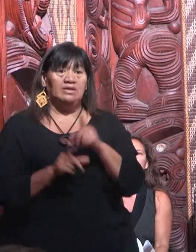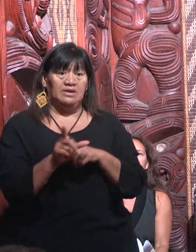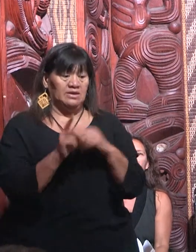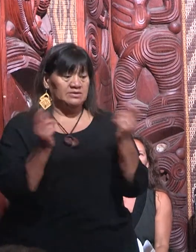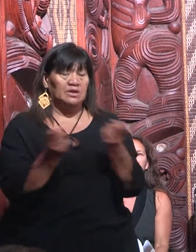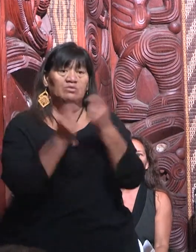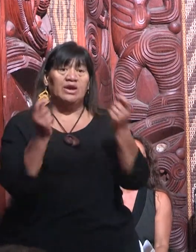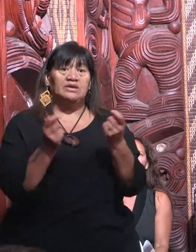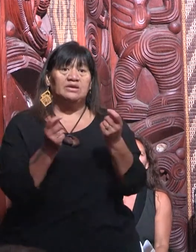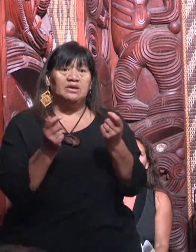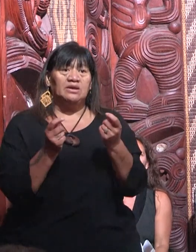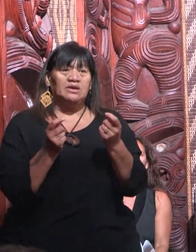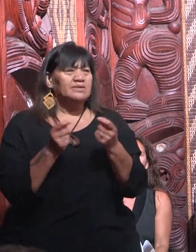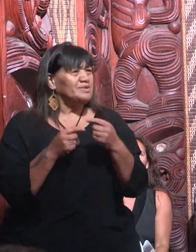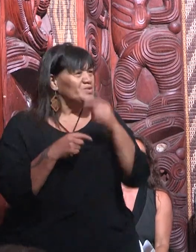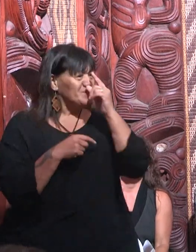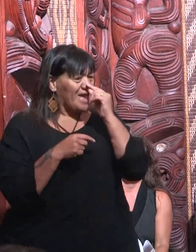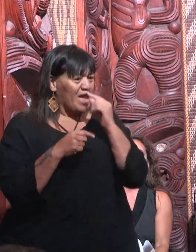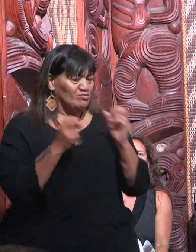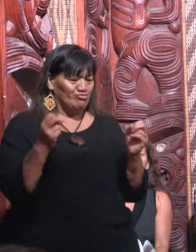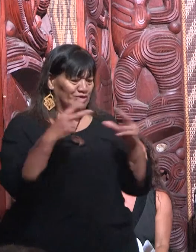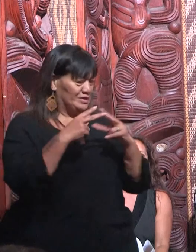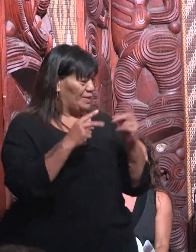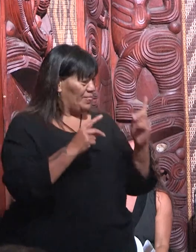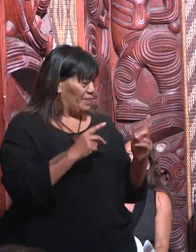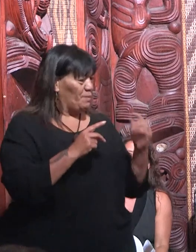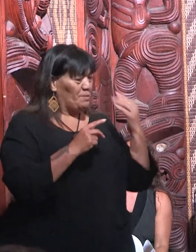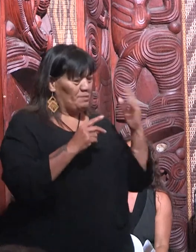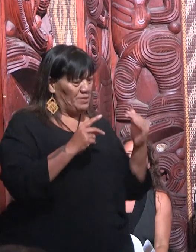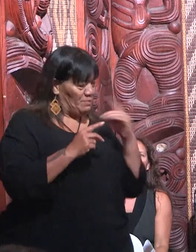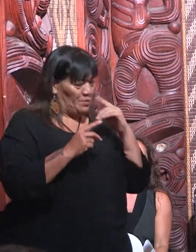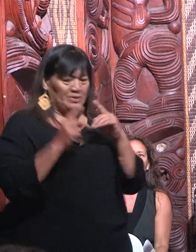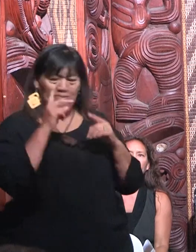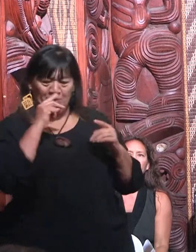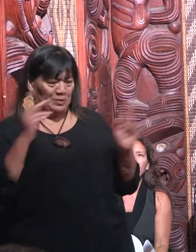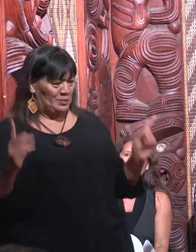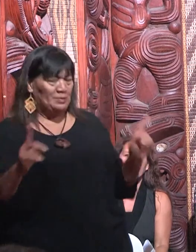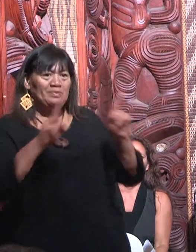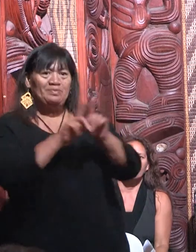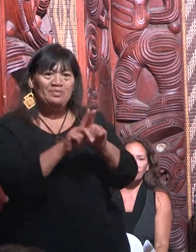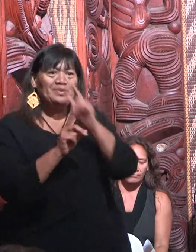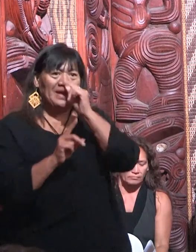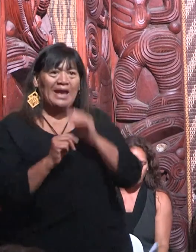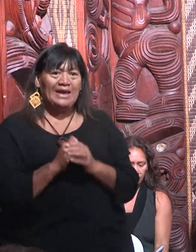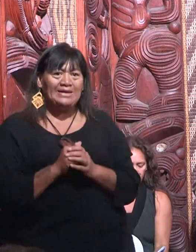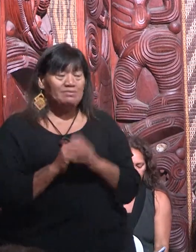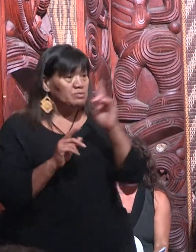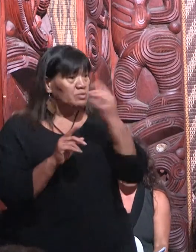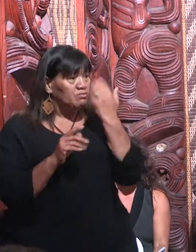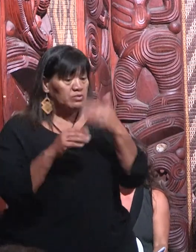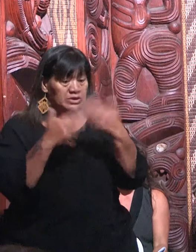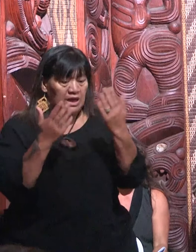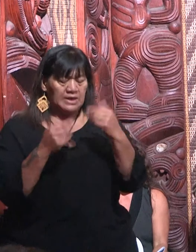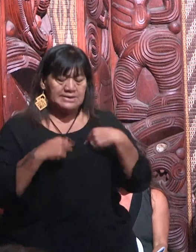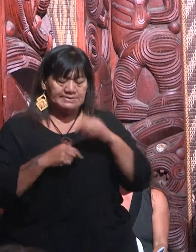us pledge to take a step across the bridge between our peoples. Give us the perseverance in our daily lives